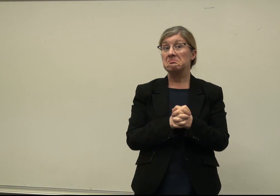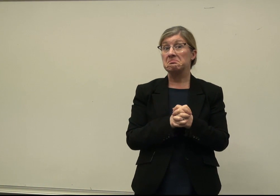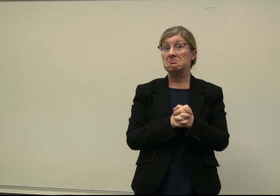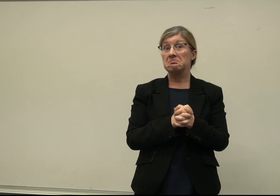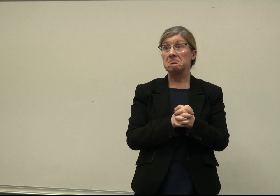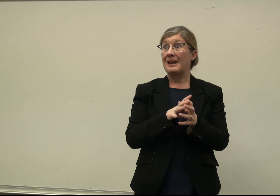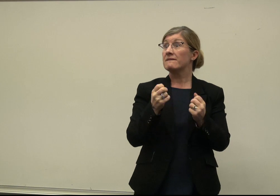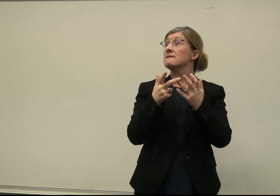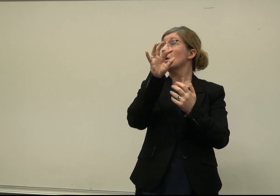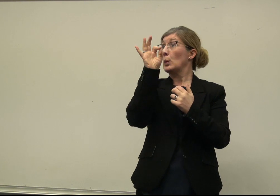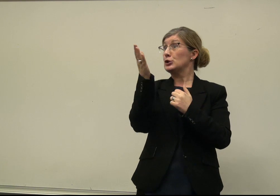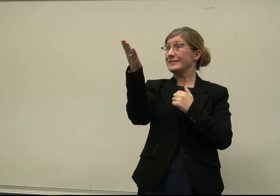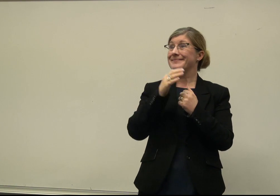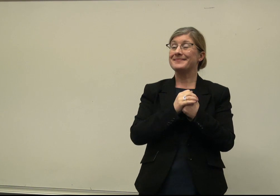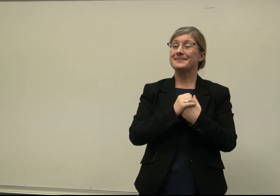Yes.